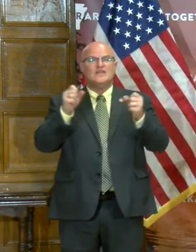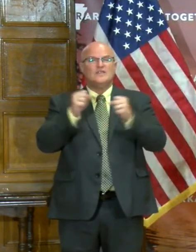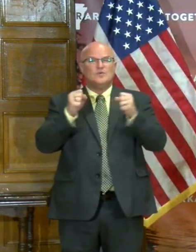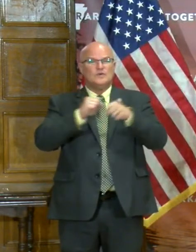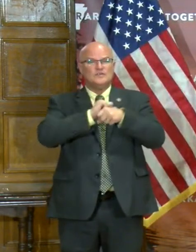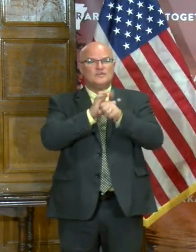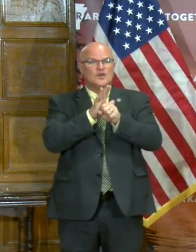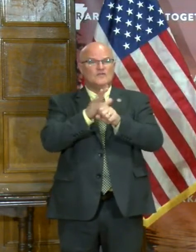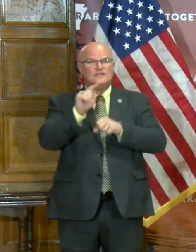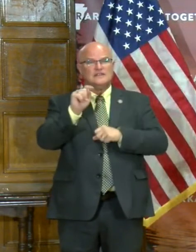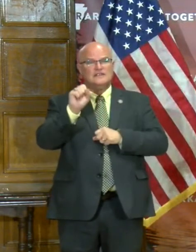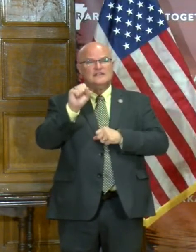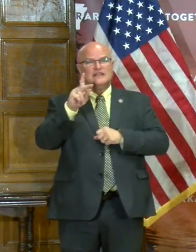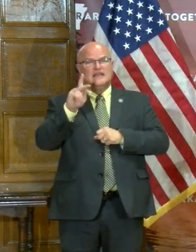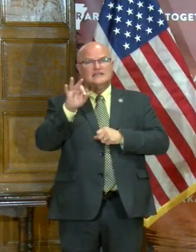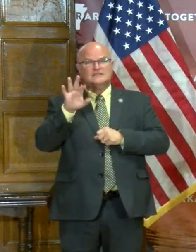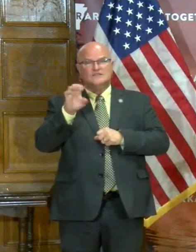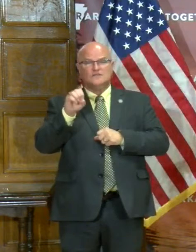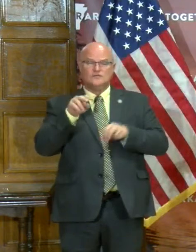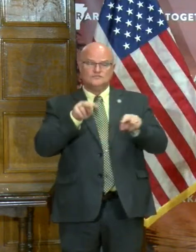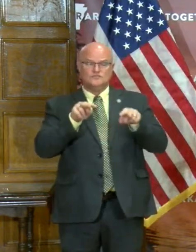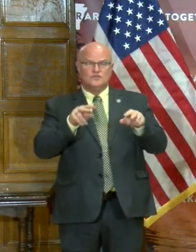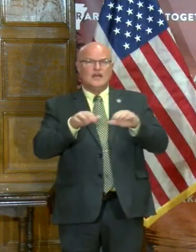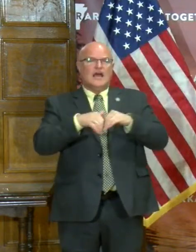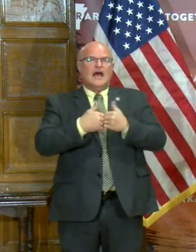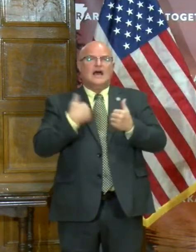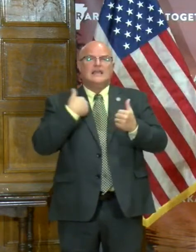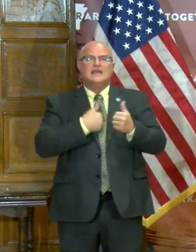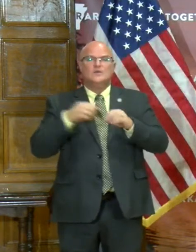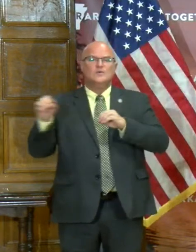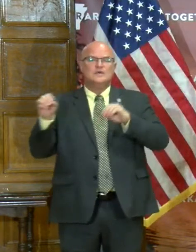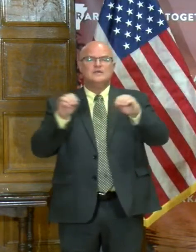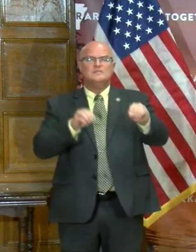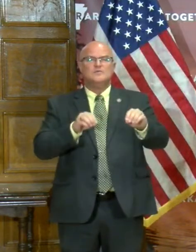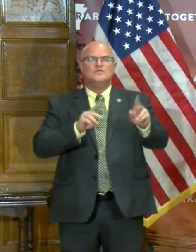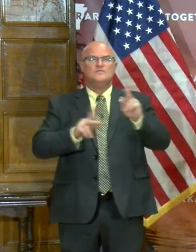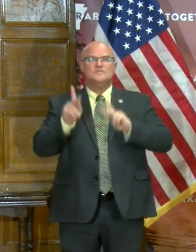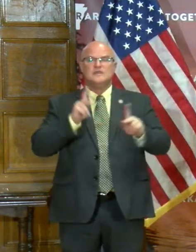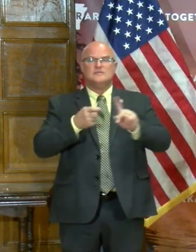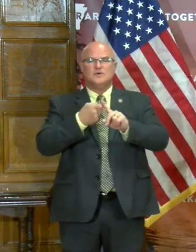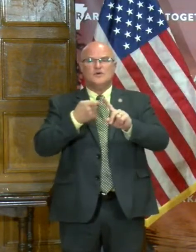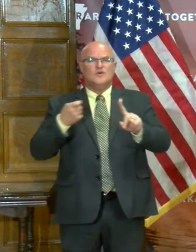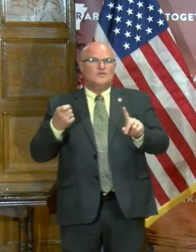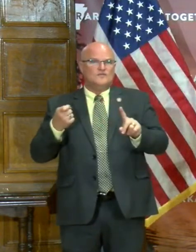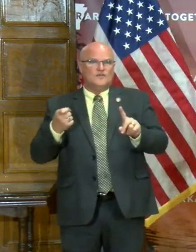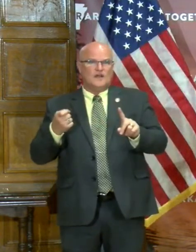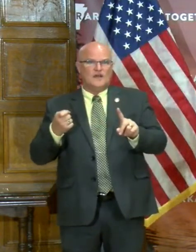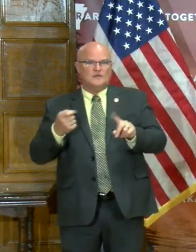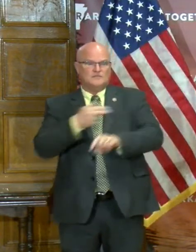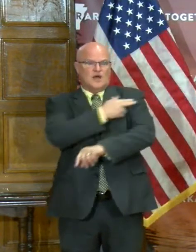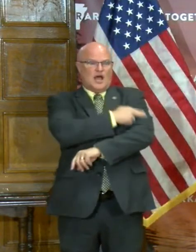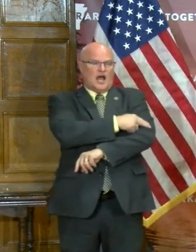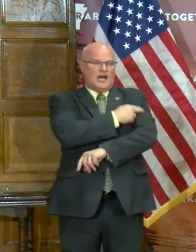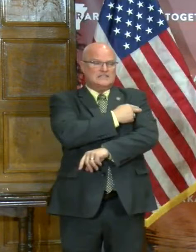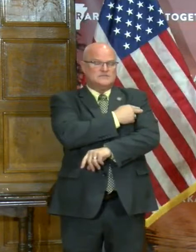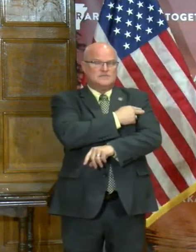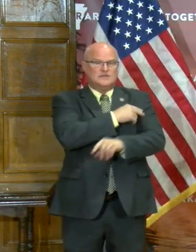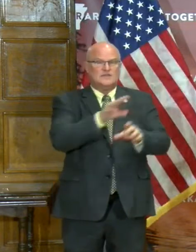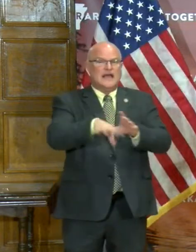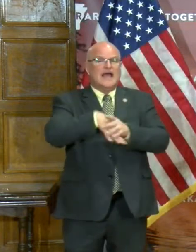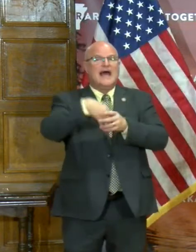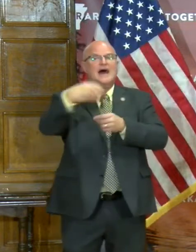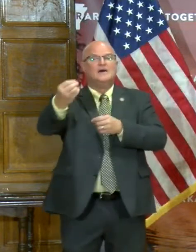COVID Task Force is looking at is, how can we move people from a hospital setting